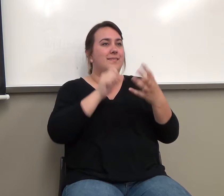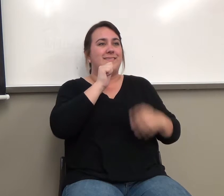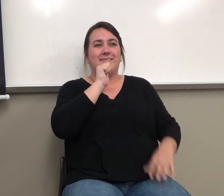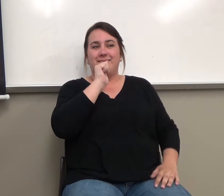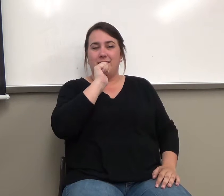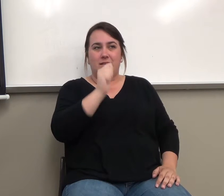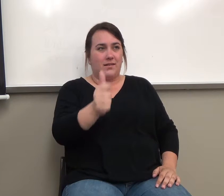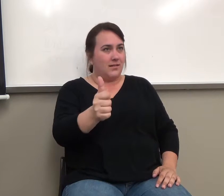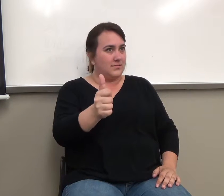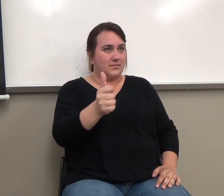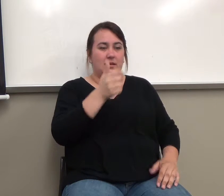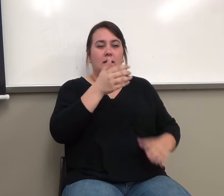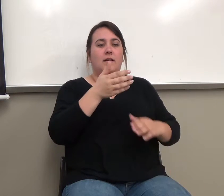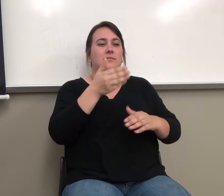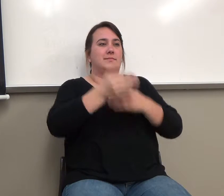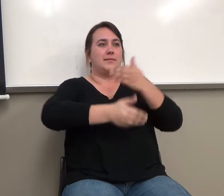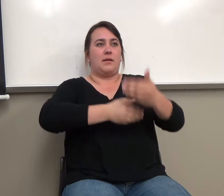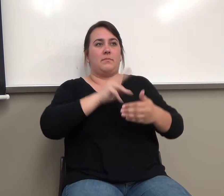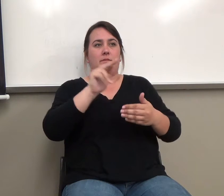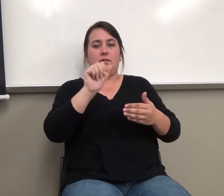step NASCAR has taken?